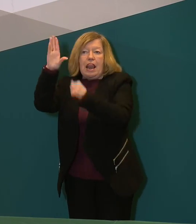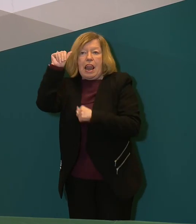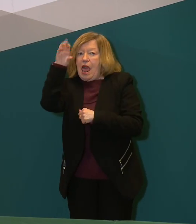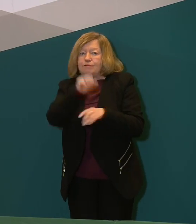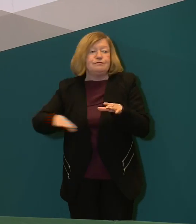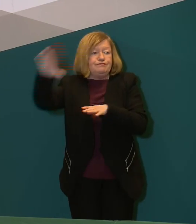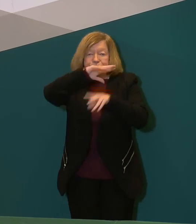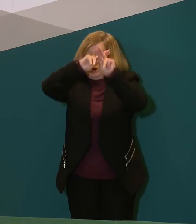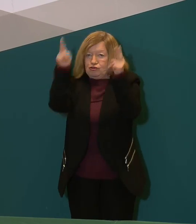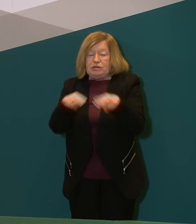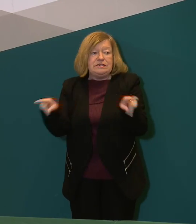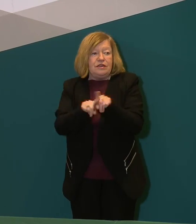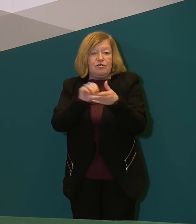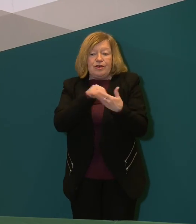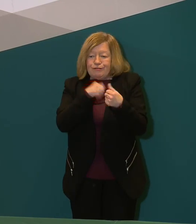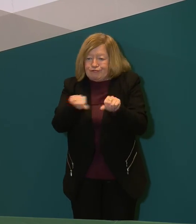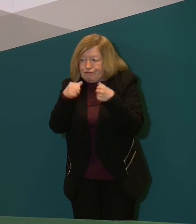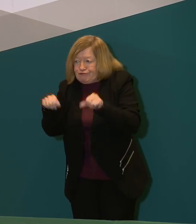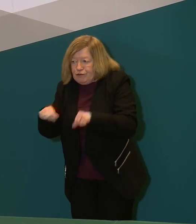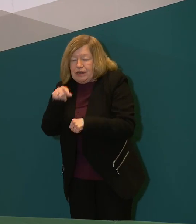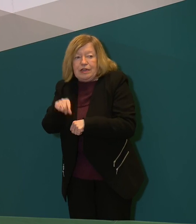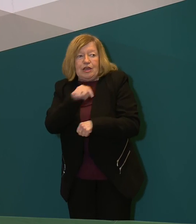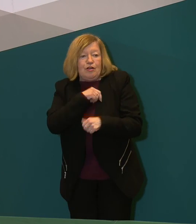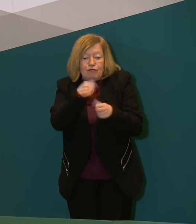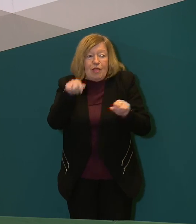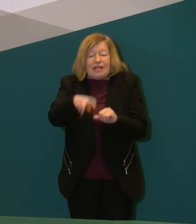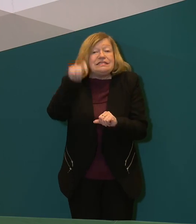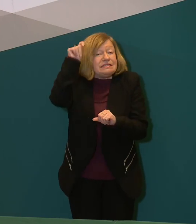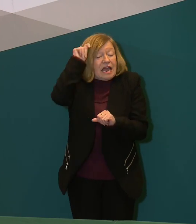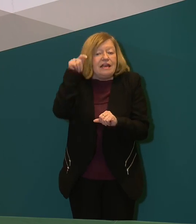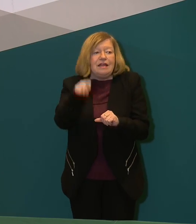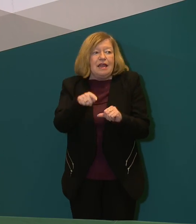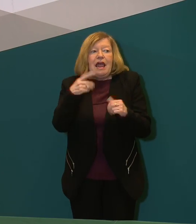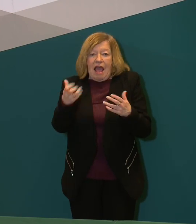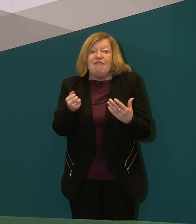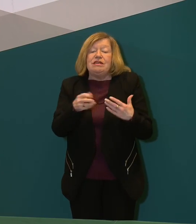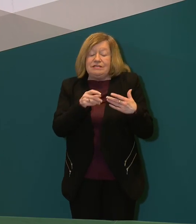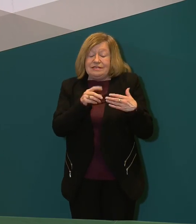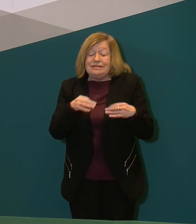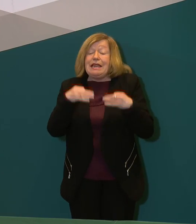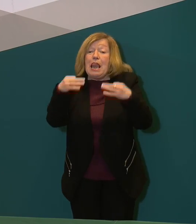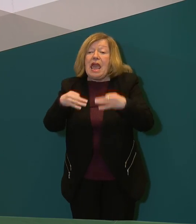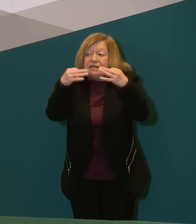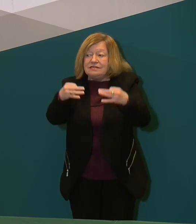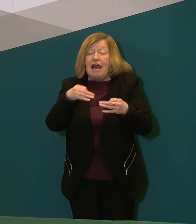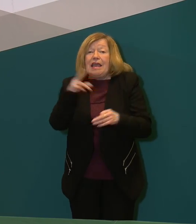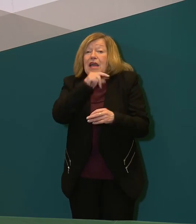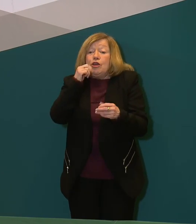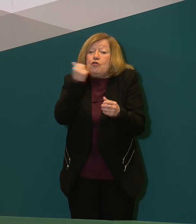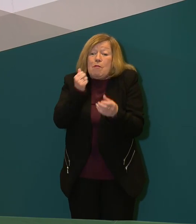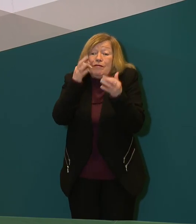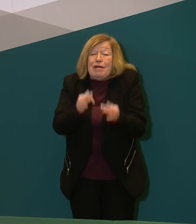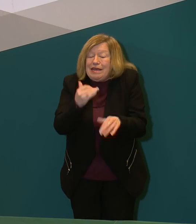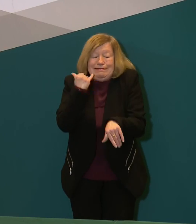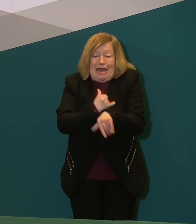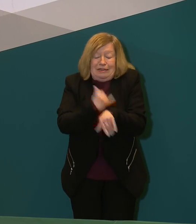as all labs do internationally, in securing reagent, which is necessary for securing this test. So it has led to delays. I can't quantify that yet. It's variable